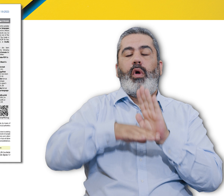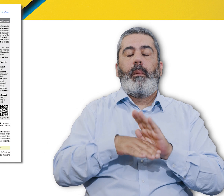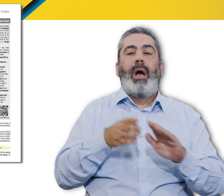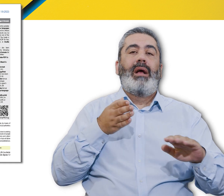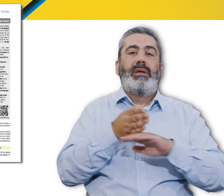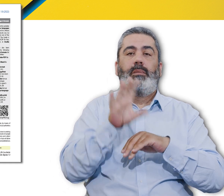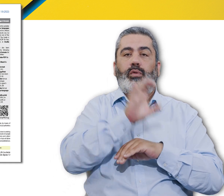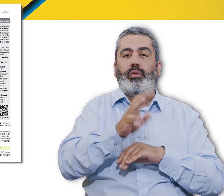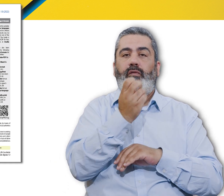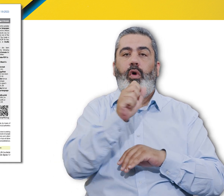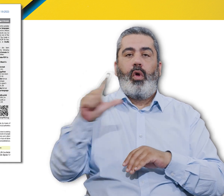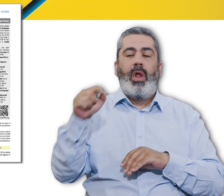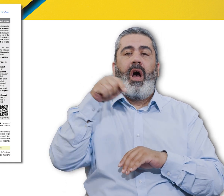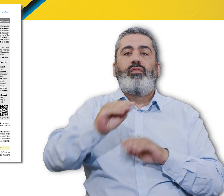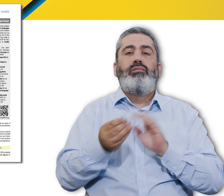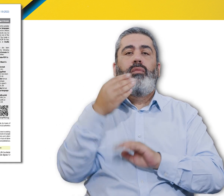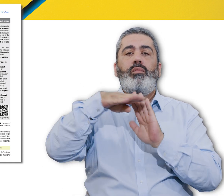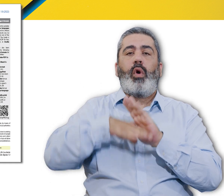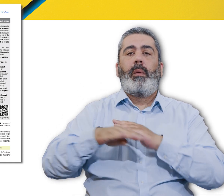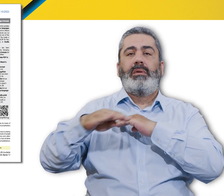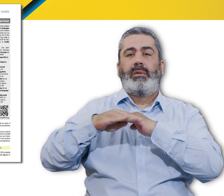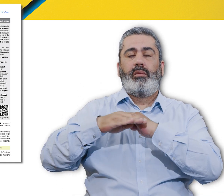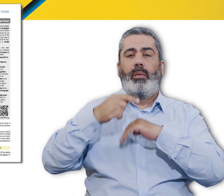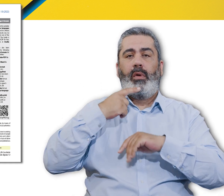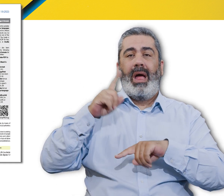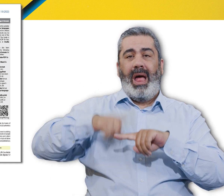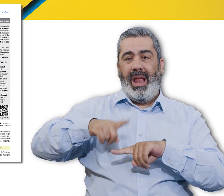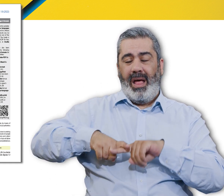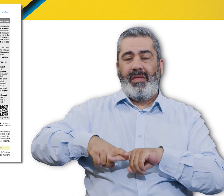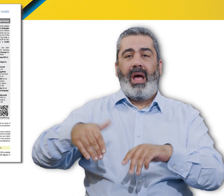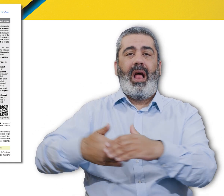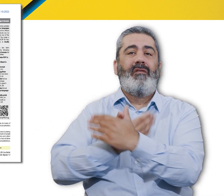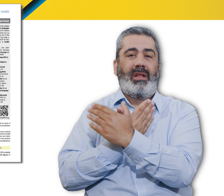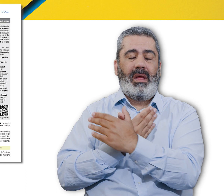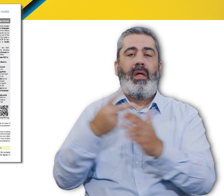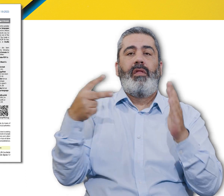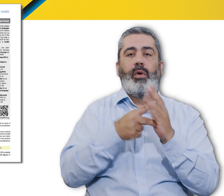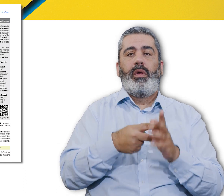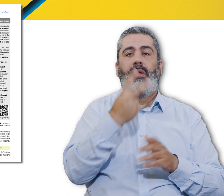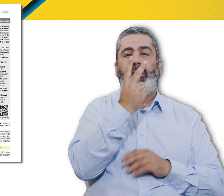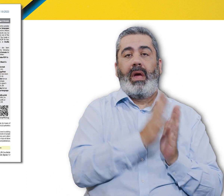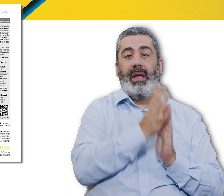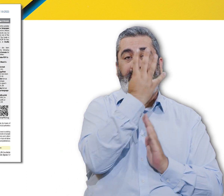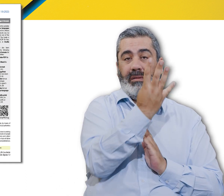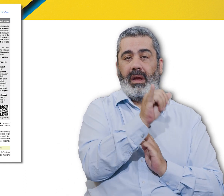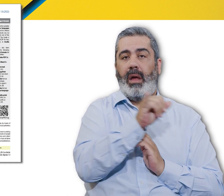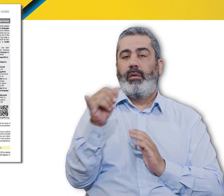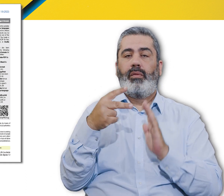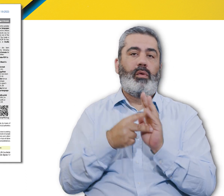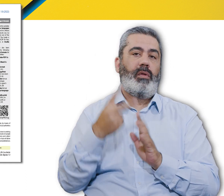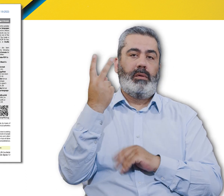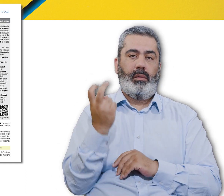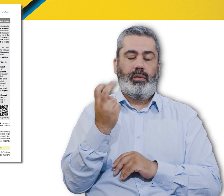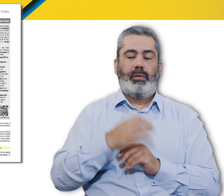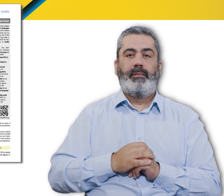and preferences. No part of this guide may be reproduced without written permission from the publisher. This guide was created